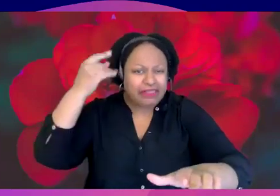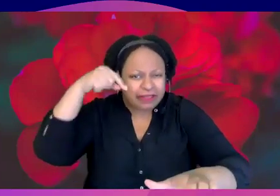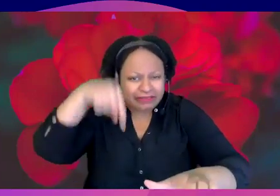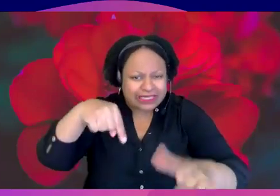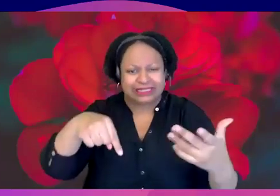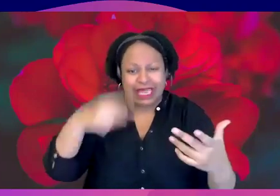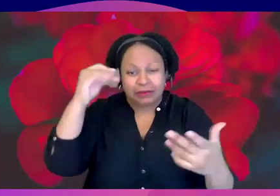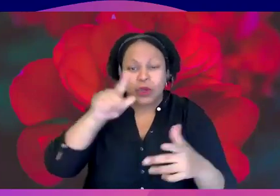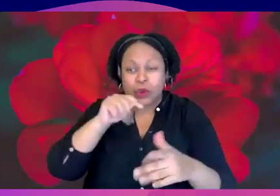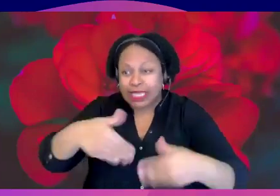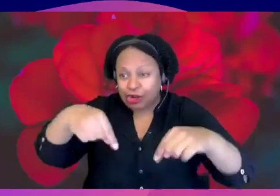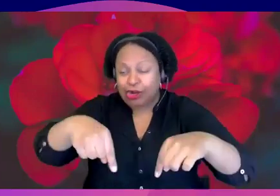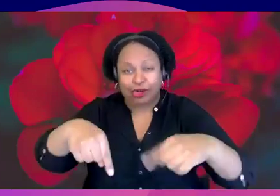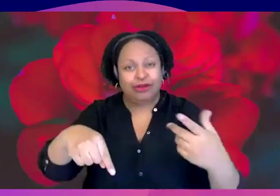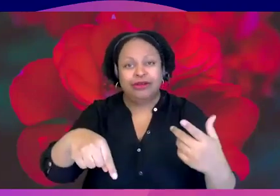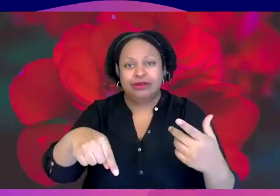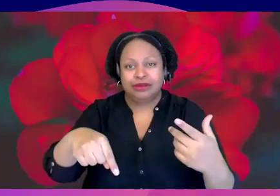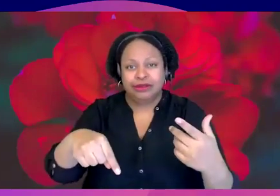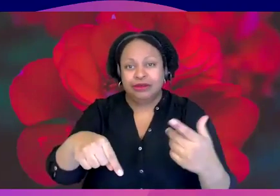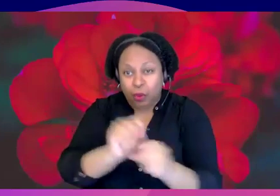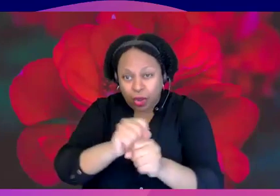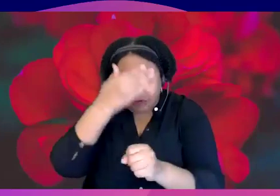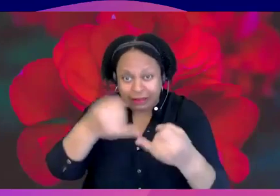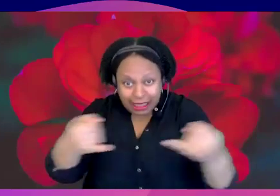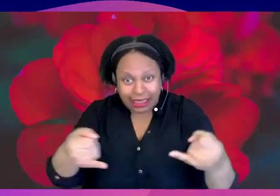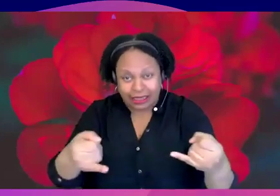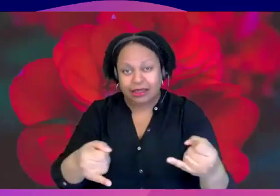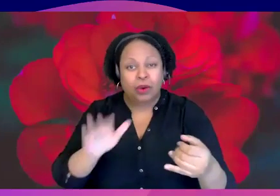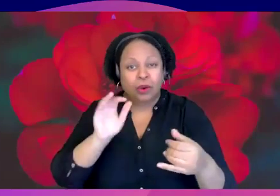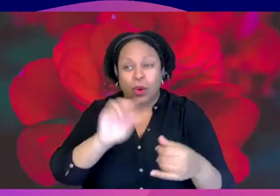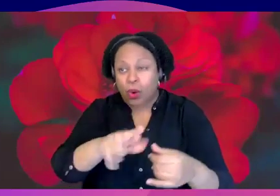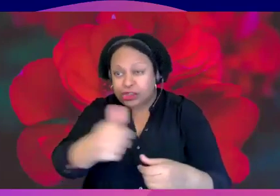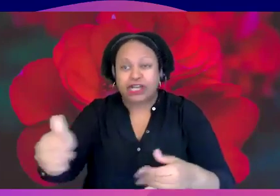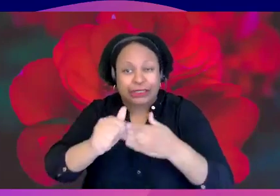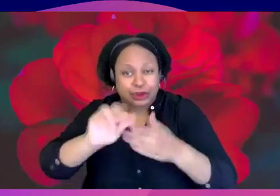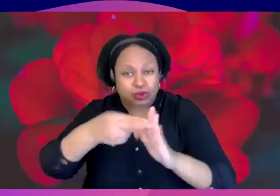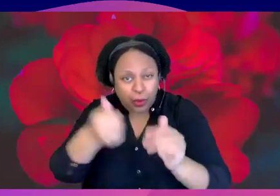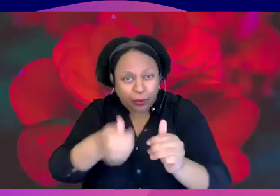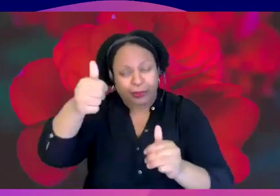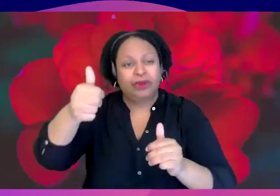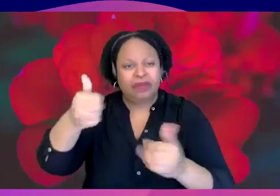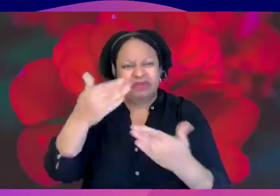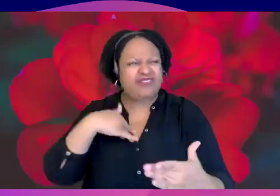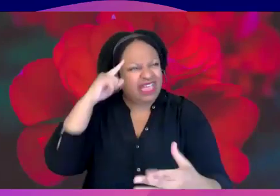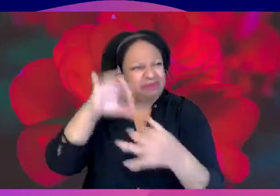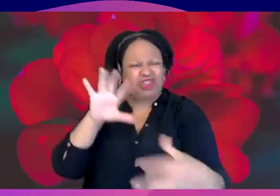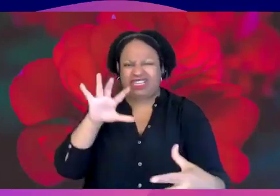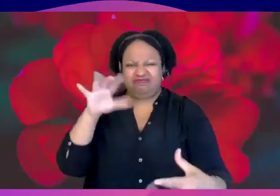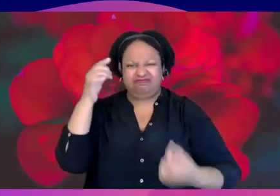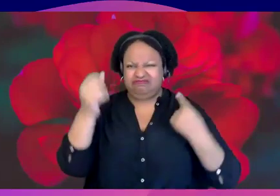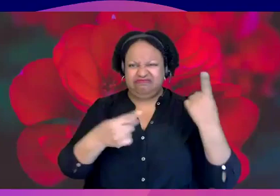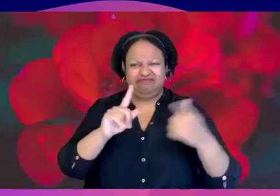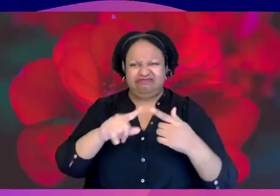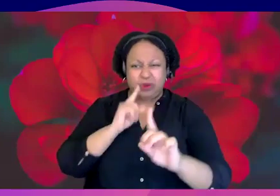the folks on the call today who are working frontline or working in leadership positions, it might feel very abstract and